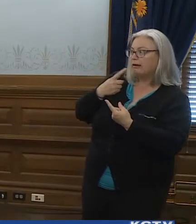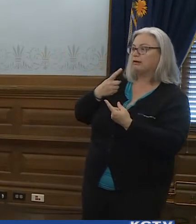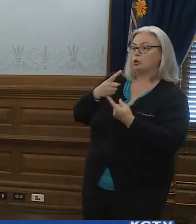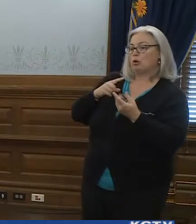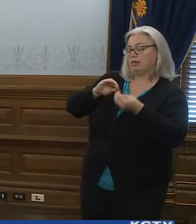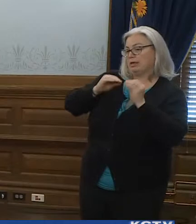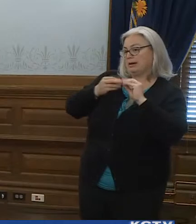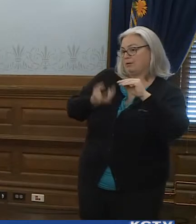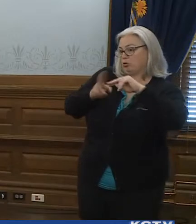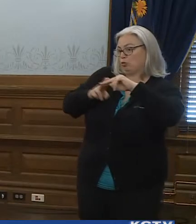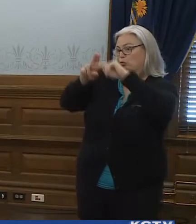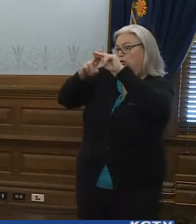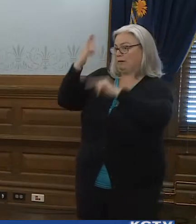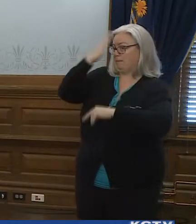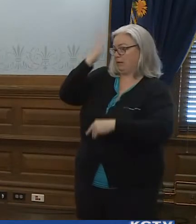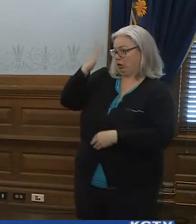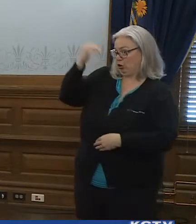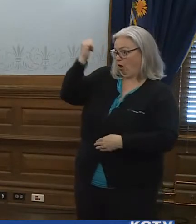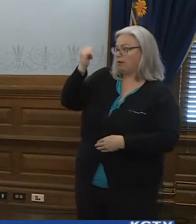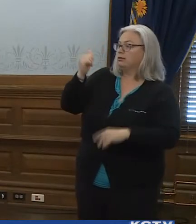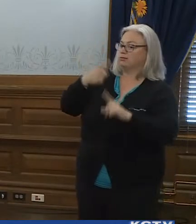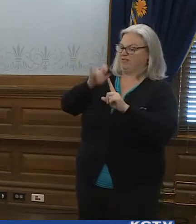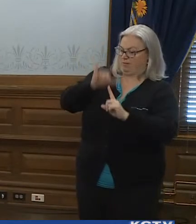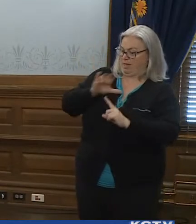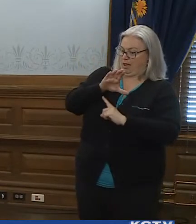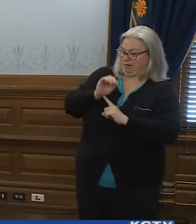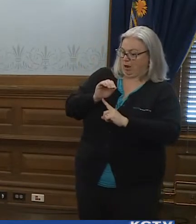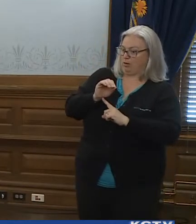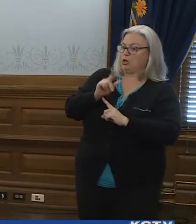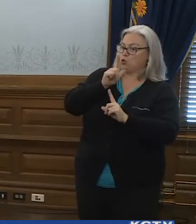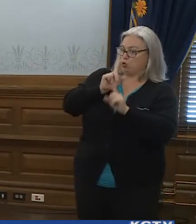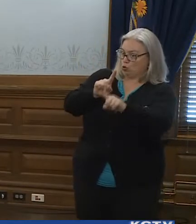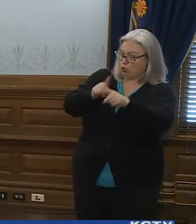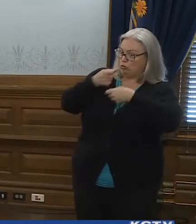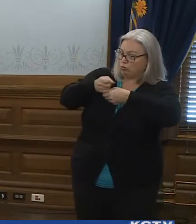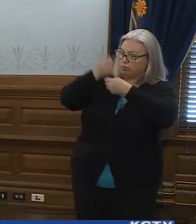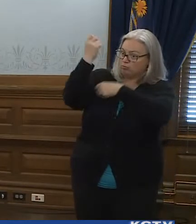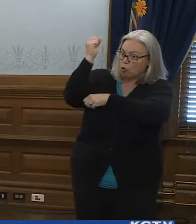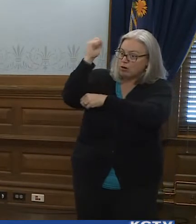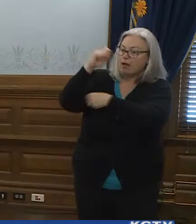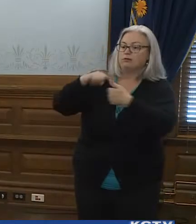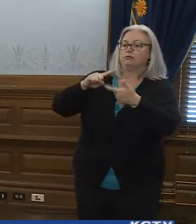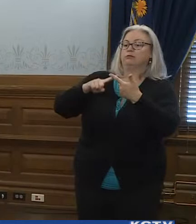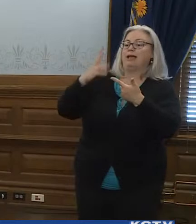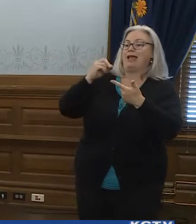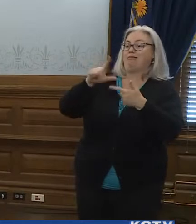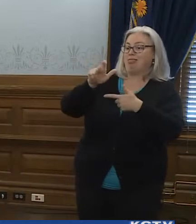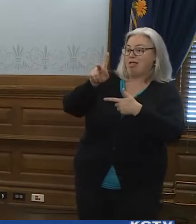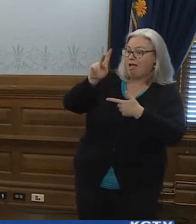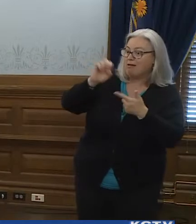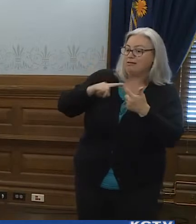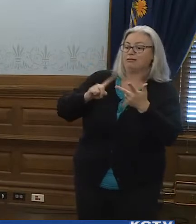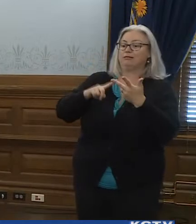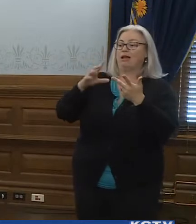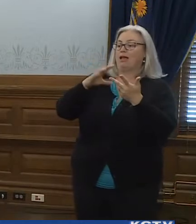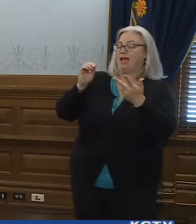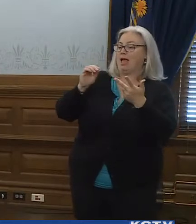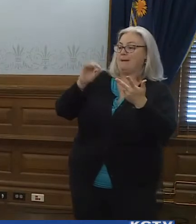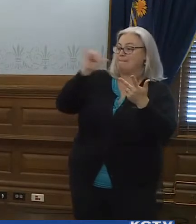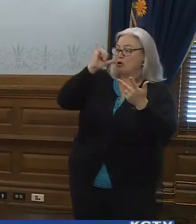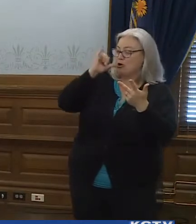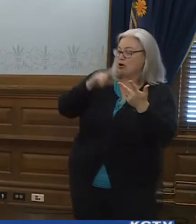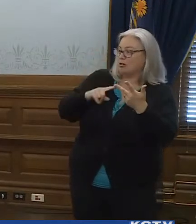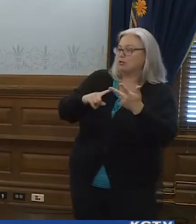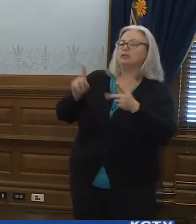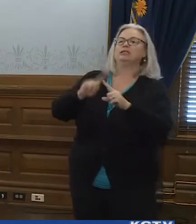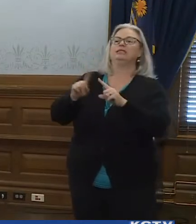attributable specifically to people from that county attending protests, like in the Ozarks, and bars, or segregated? I mean, in